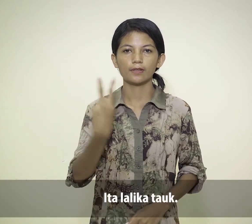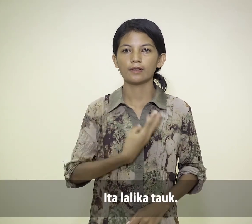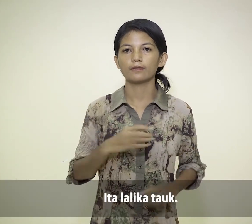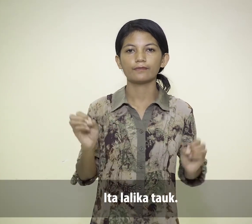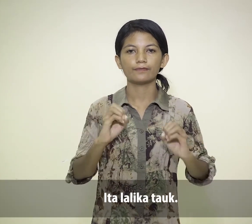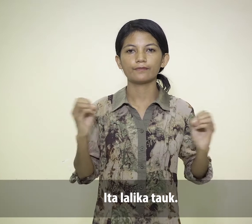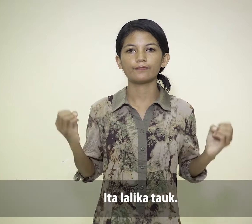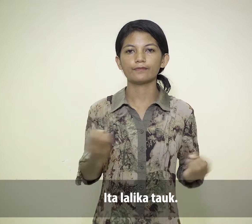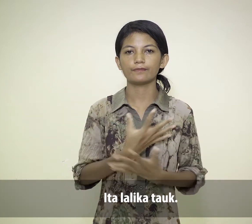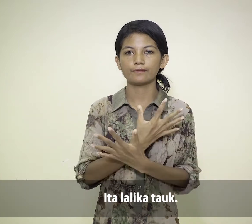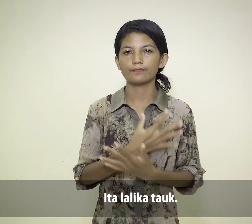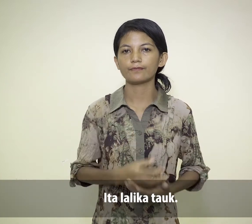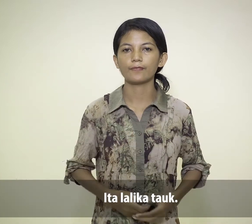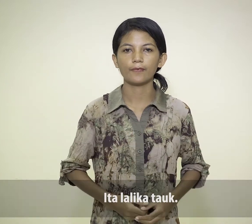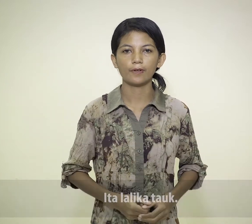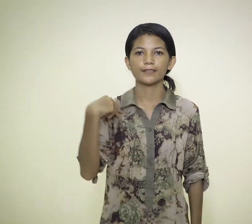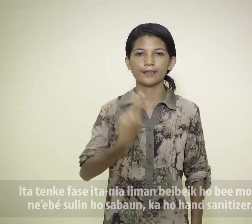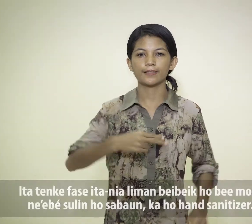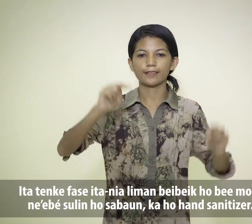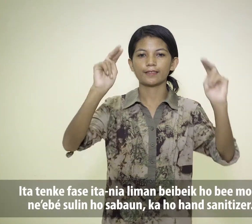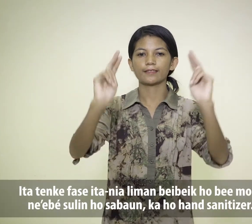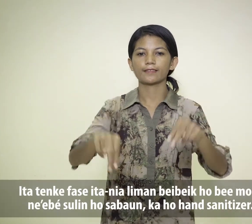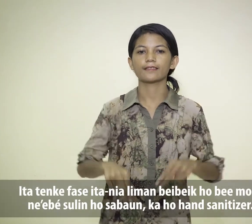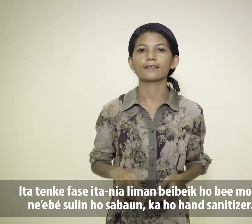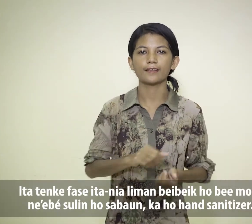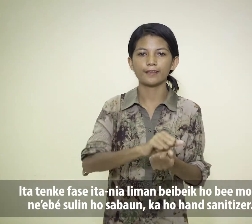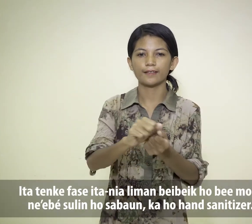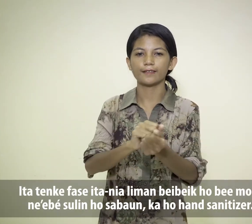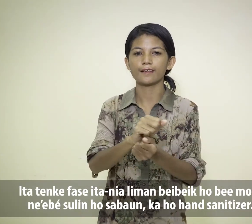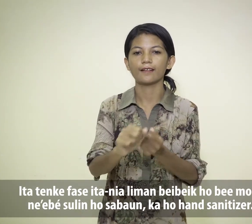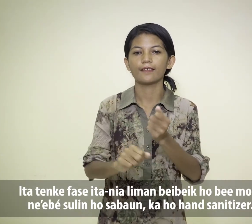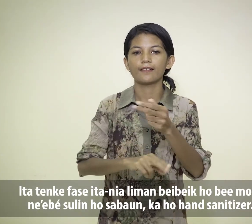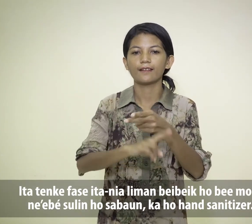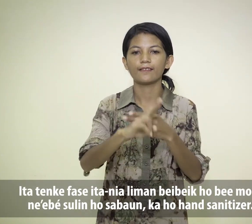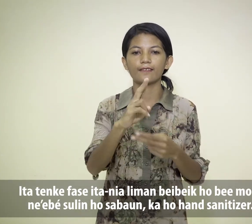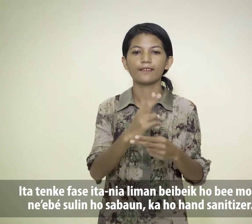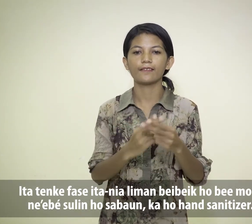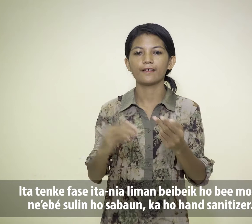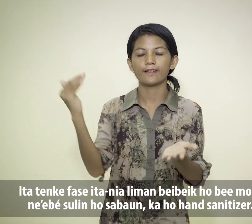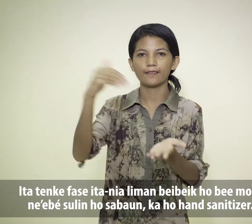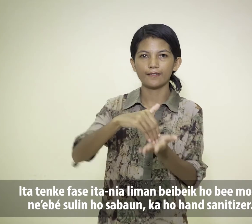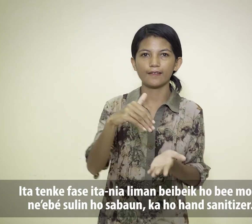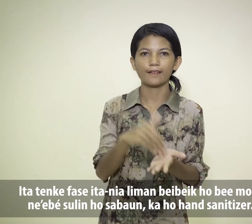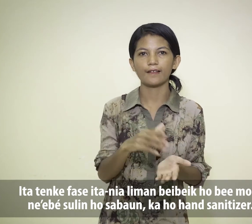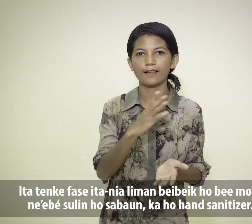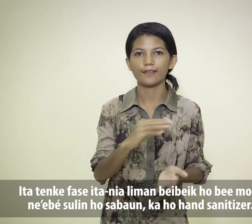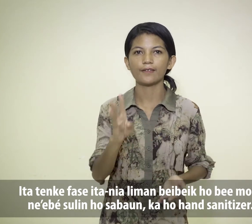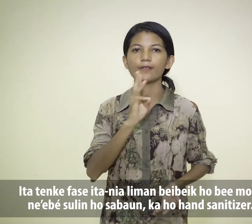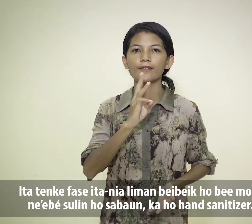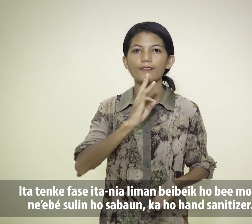Ita lalika tauk. Ita tenki fasa itania liman bebeik, hobemos, nebe sulin ho sabaun,